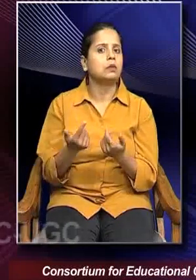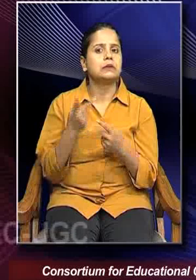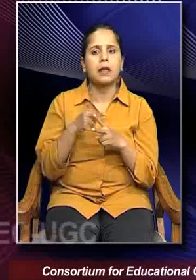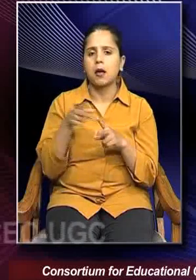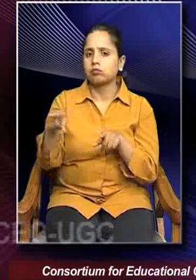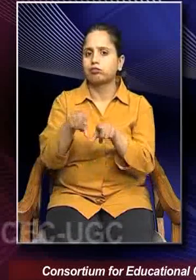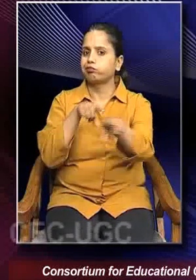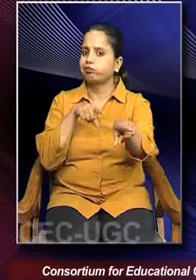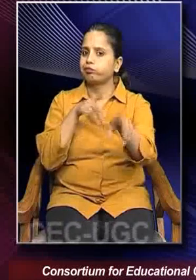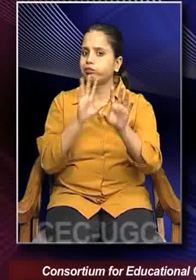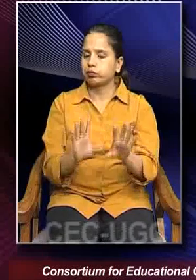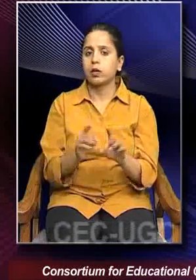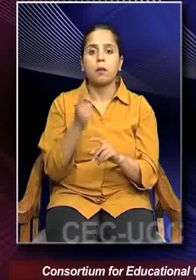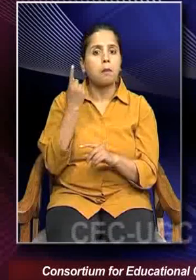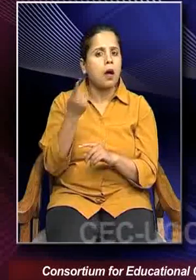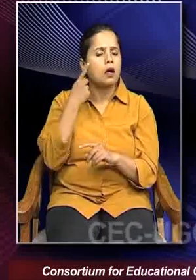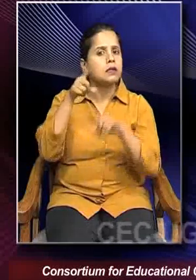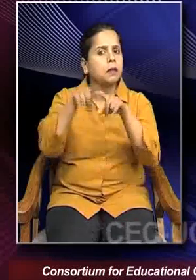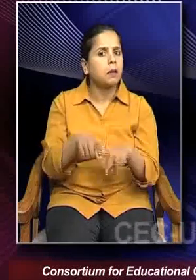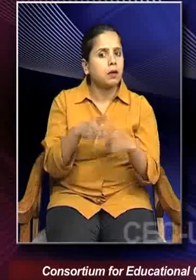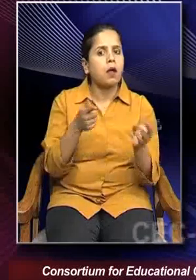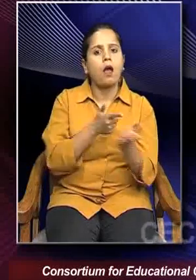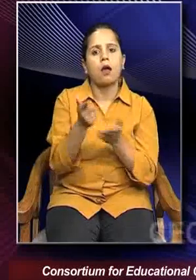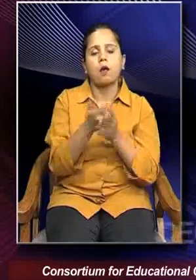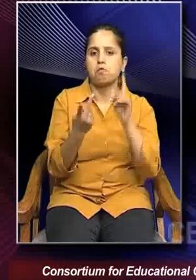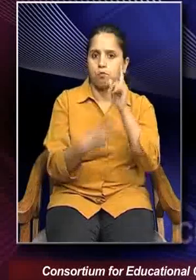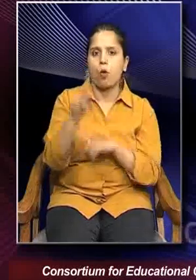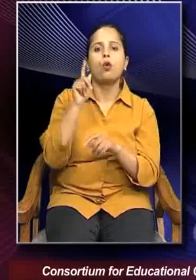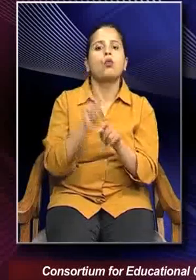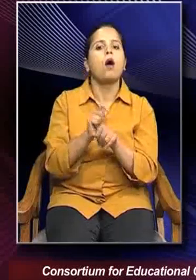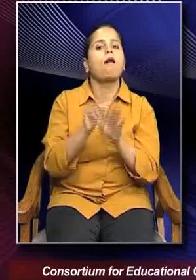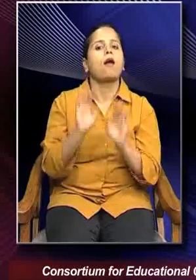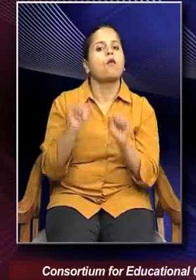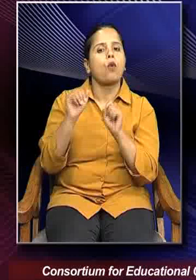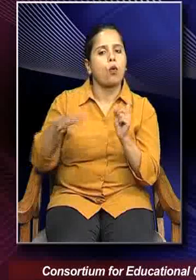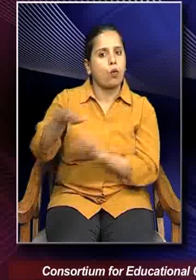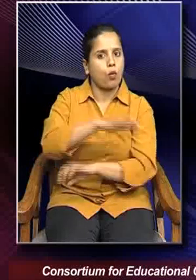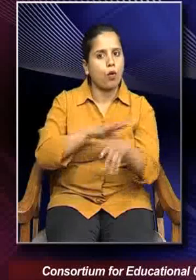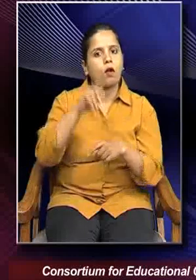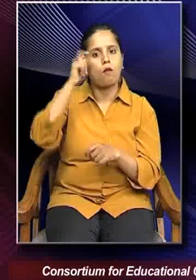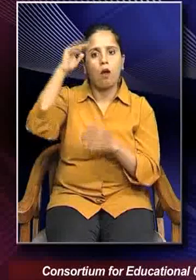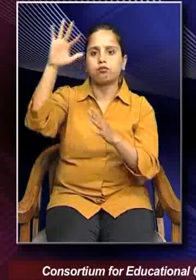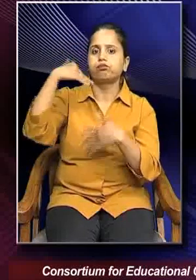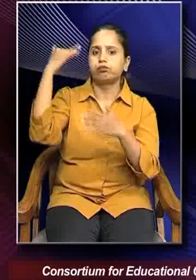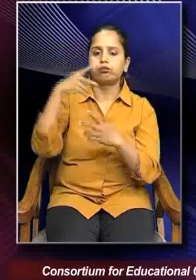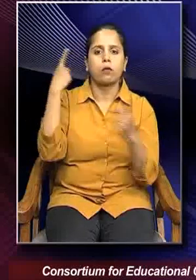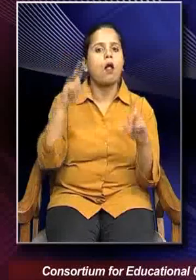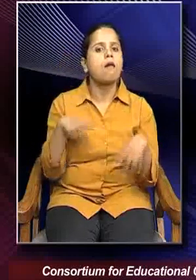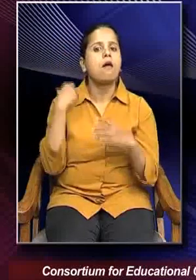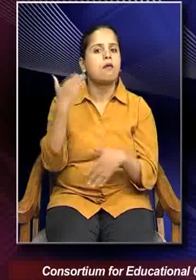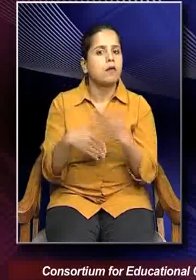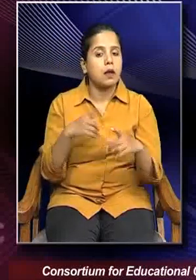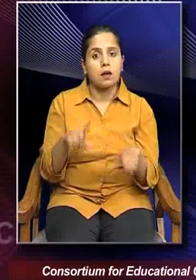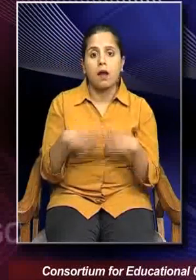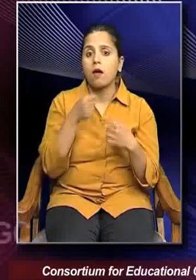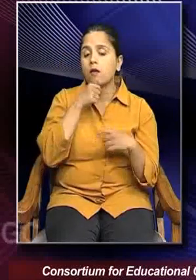lagging behind. Primarily they depend on agricultural allied activities and foreign aids for their survival. Life